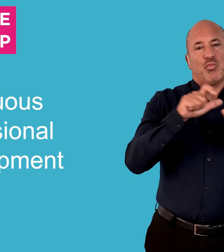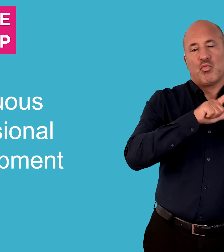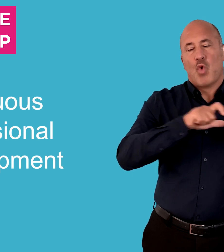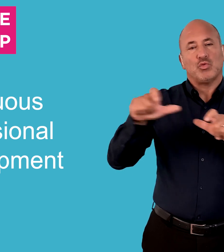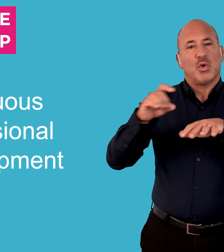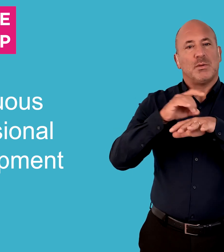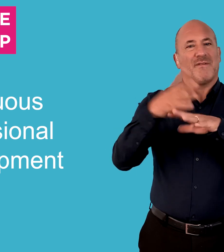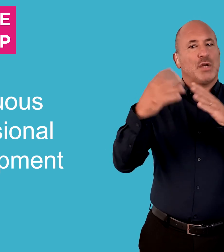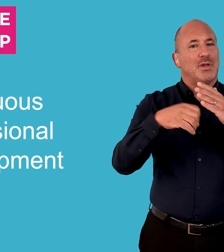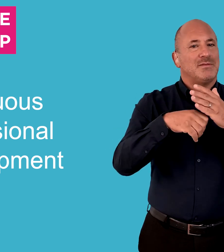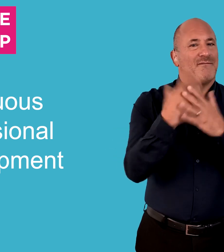Continuous professional development.